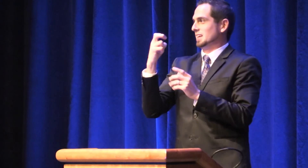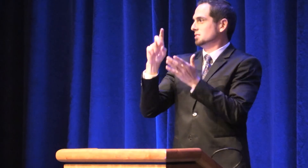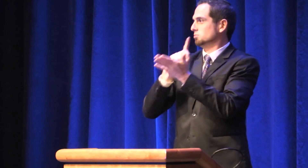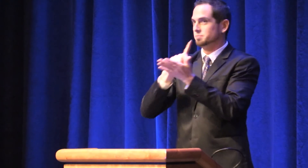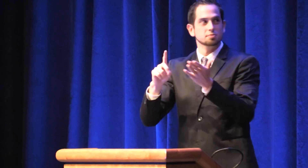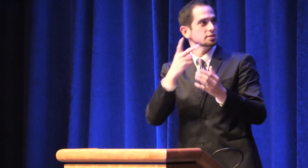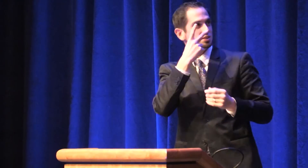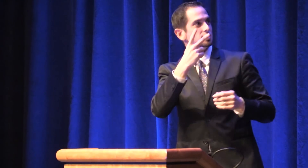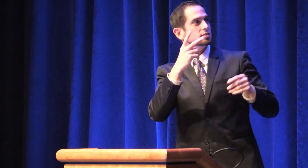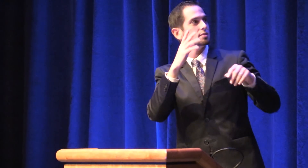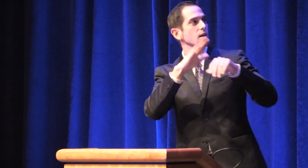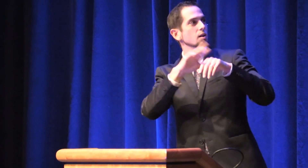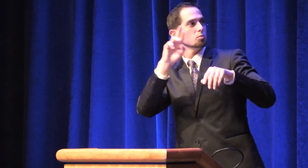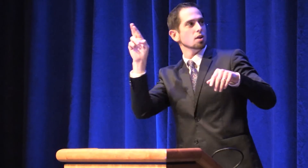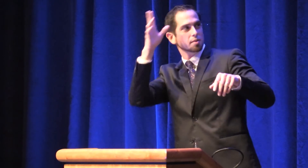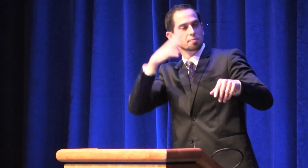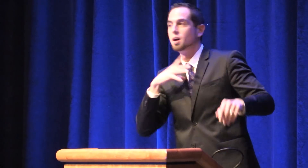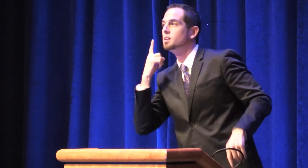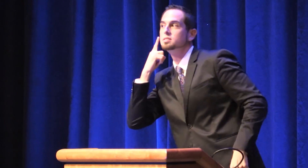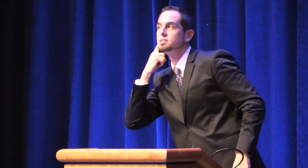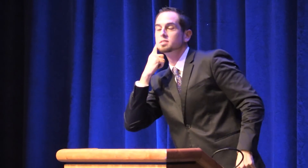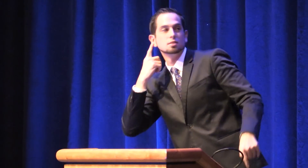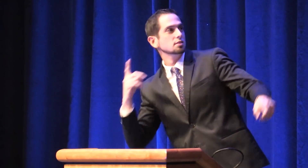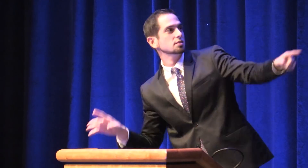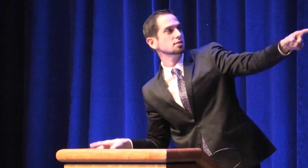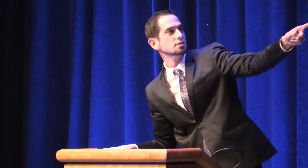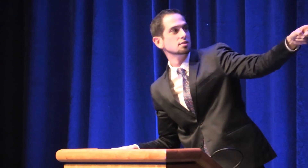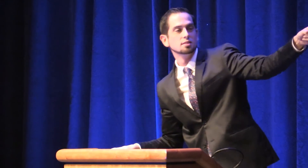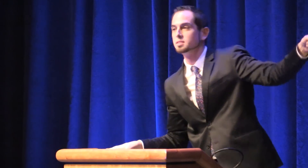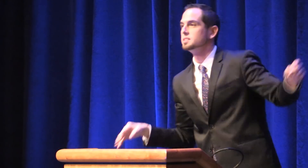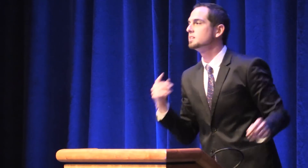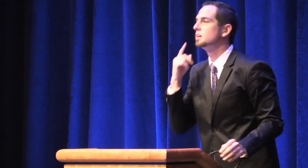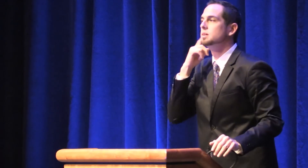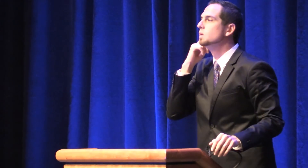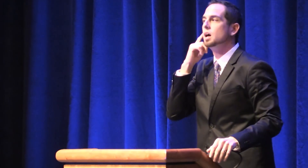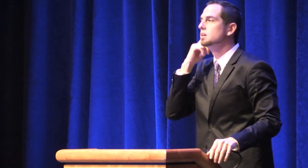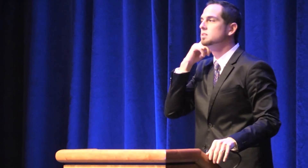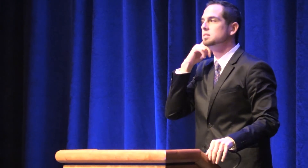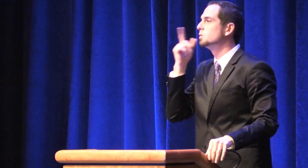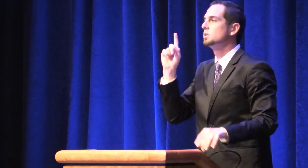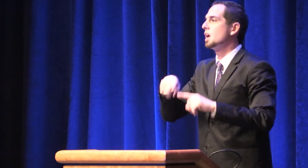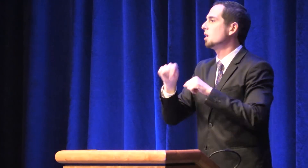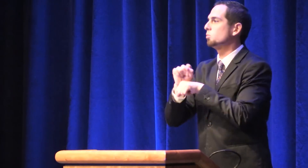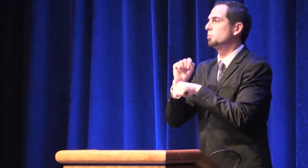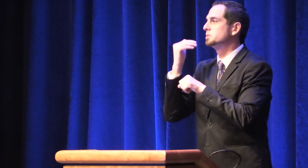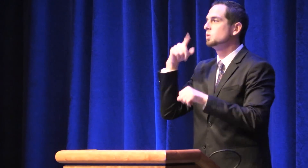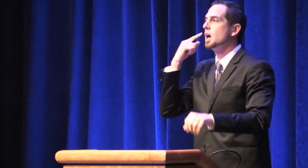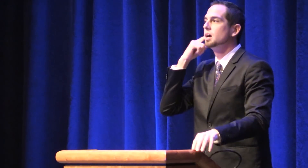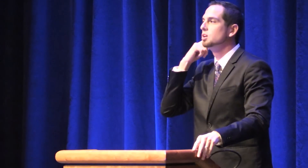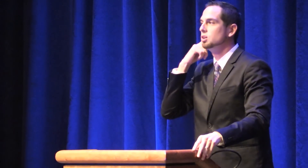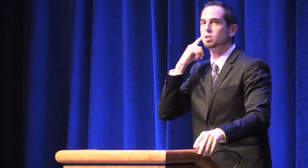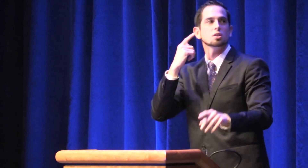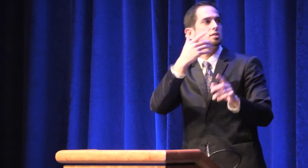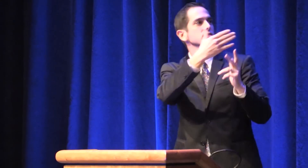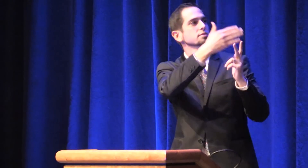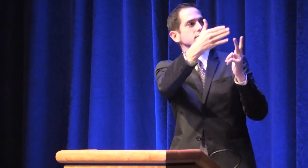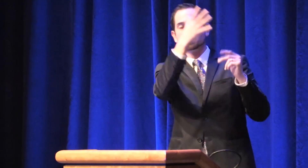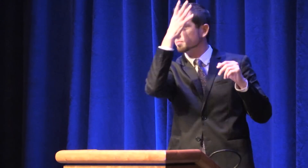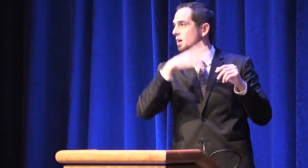Live, filming herself experiencing this discrimination, this act of discrimination. A man is gesturing that